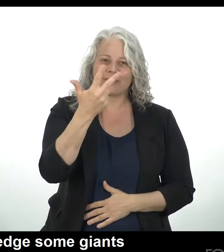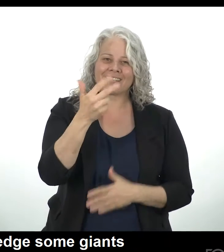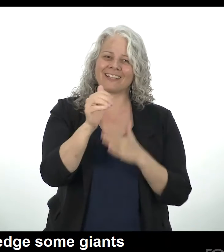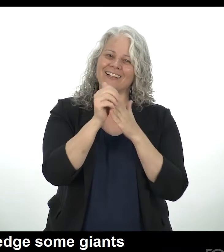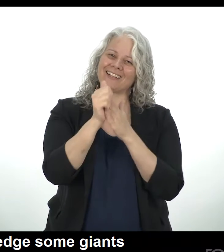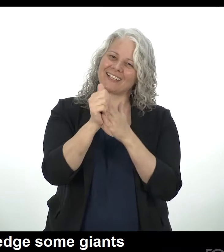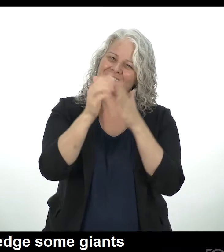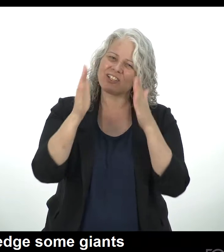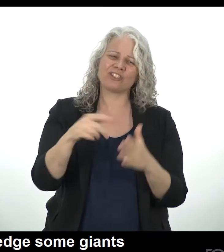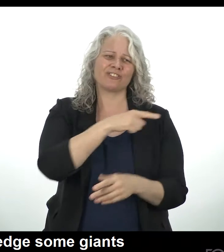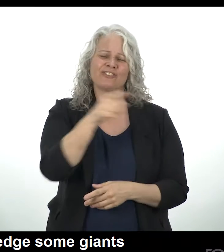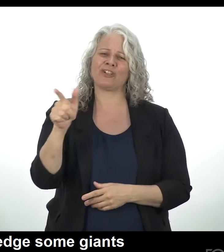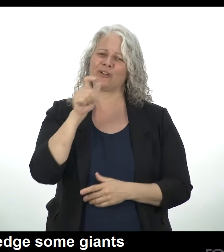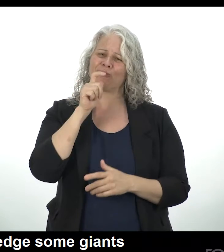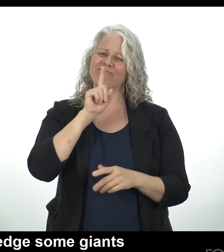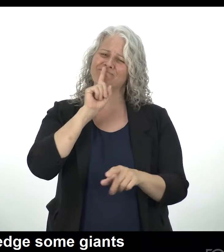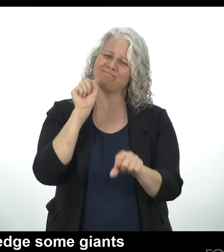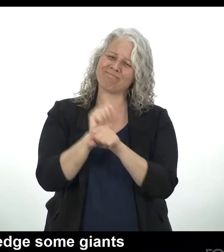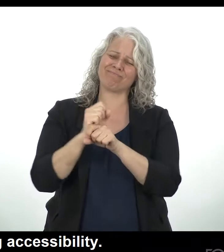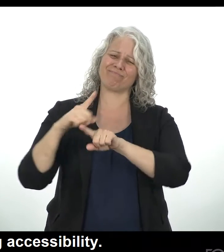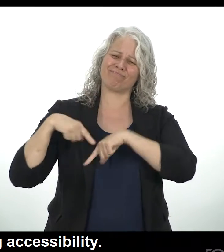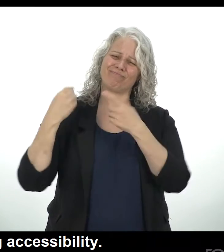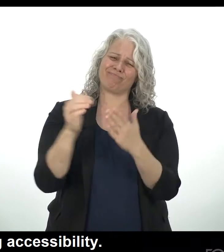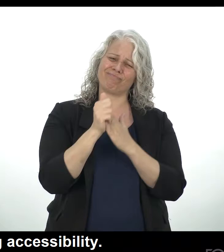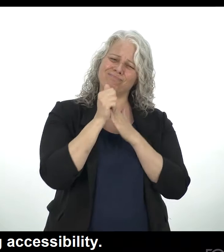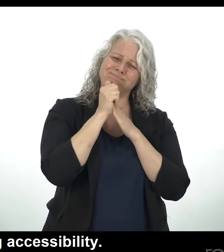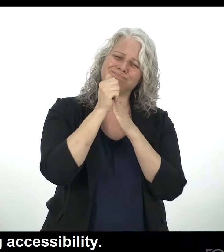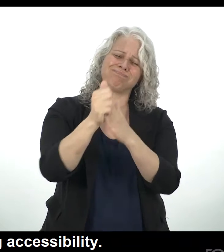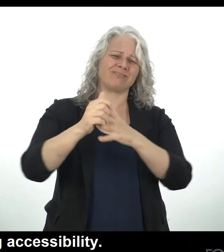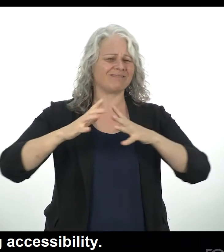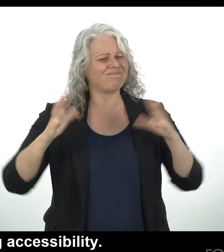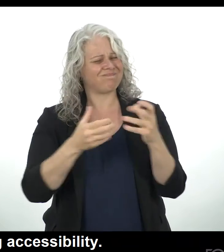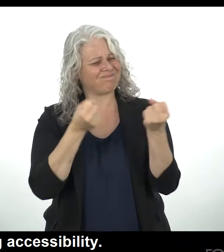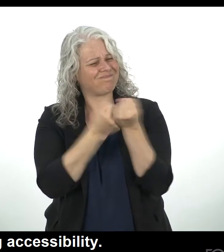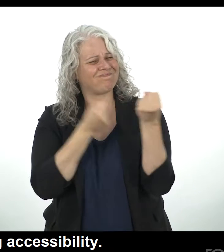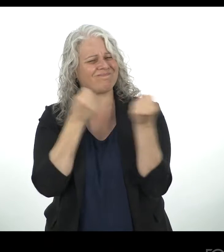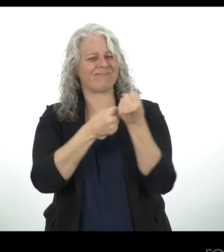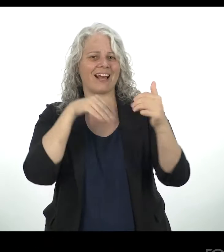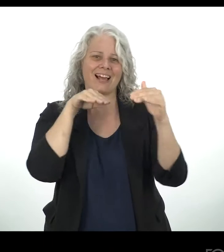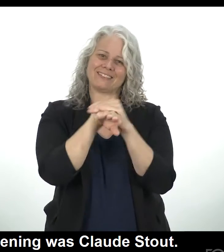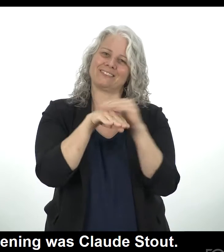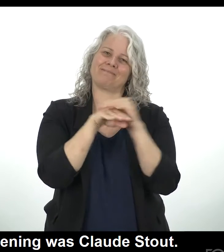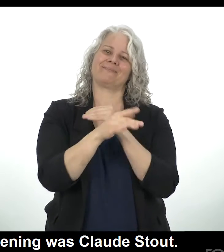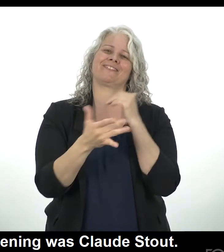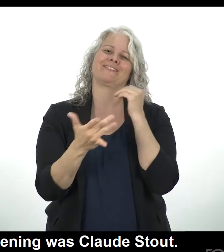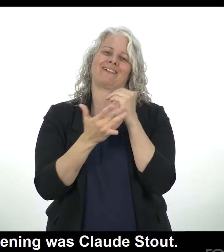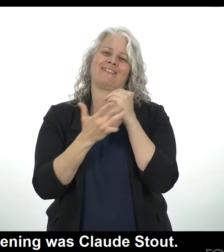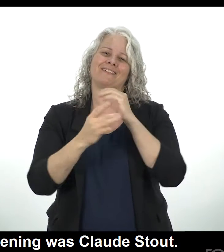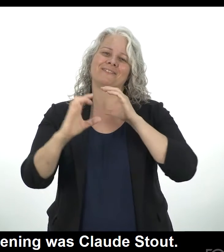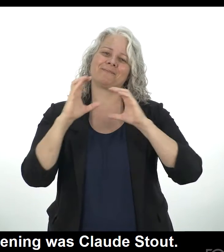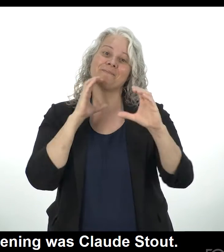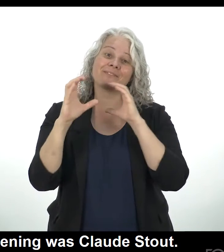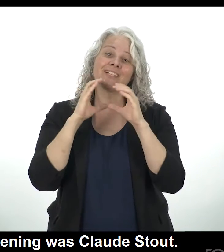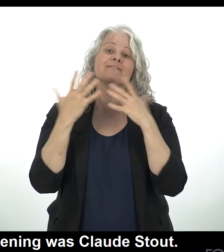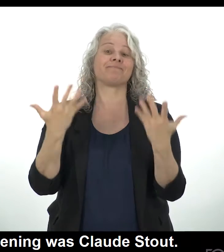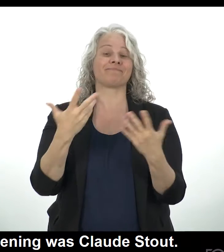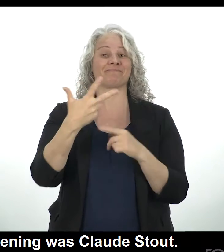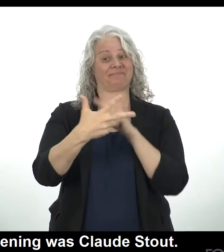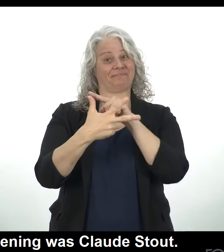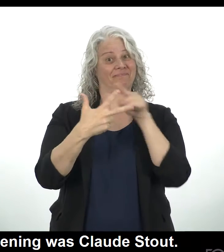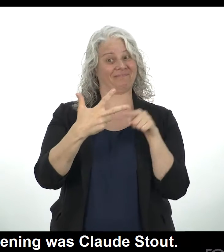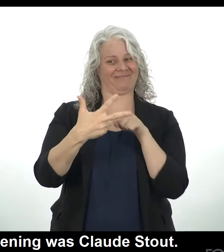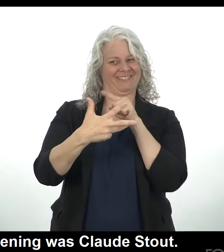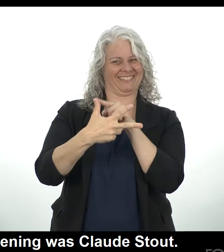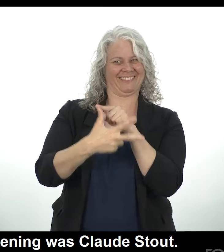to recognize and acknowledge some giants in the field of promoting accessibility. And one of the three honorees that evening